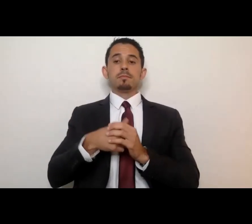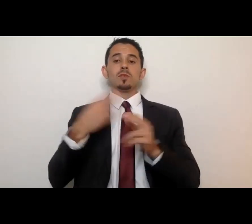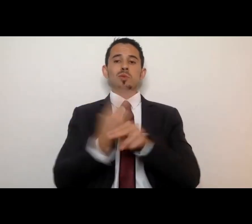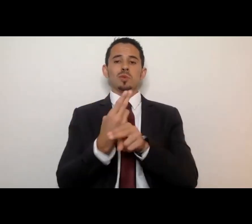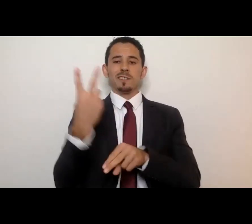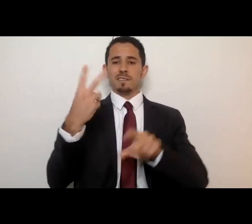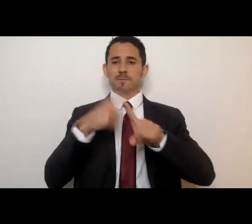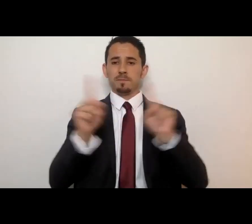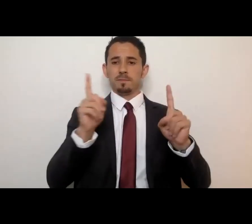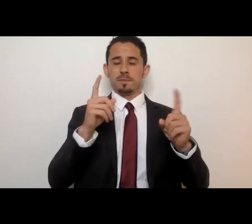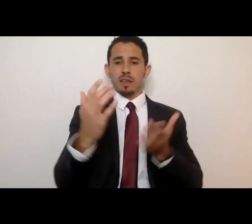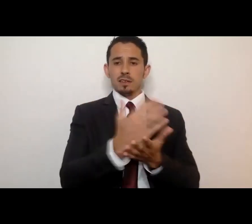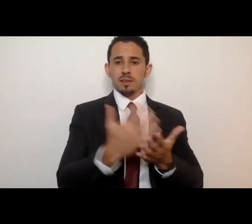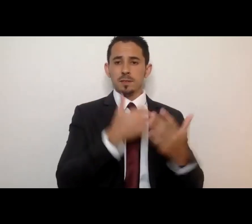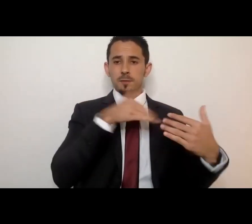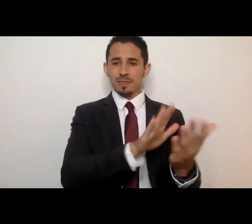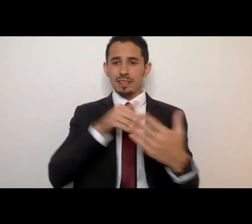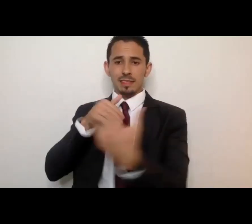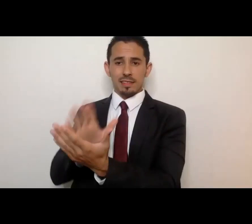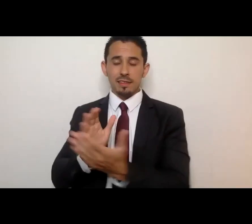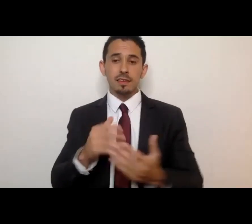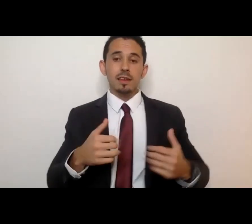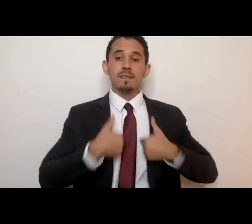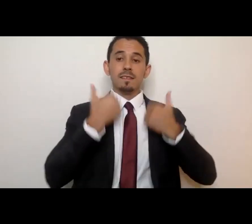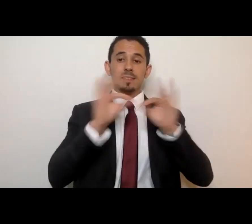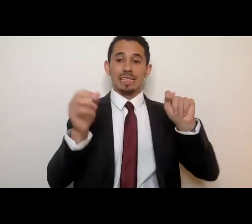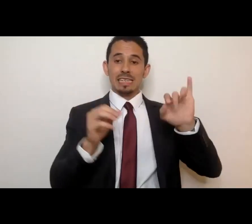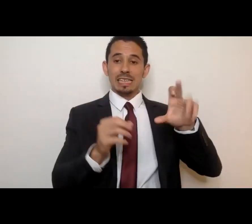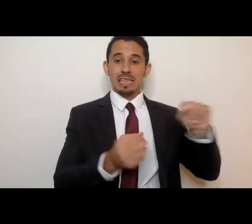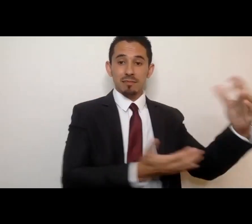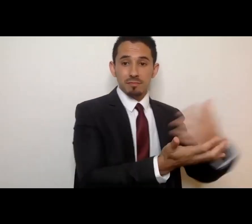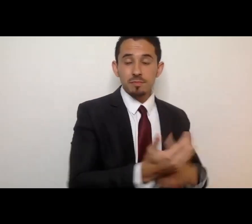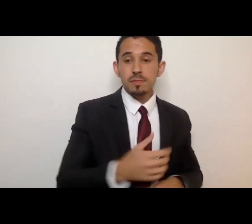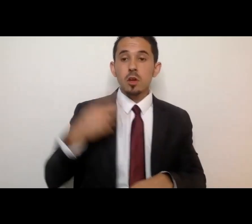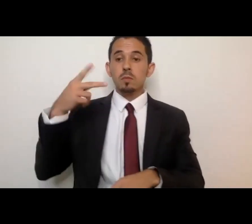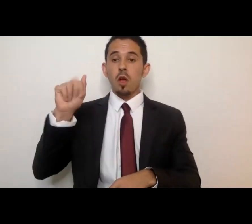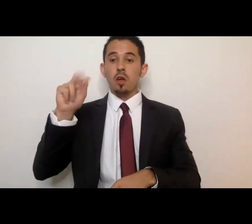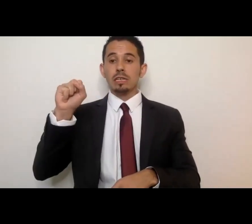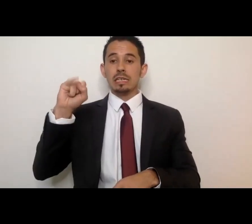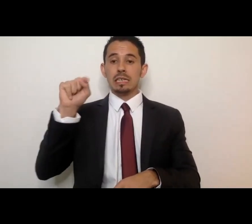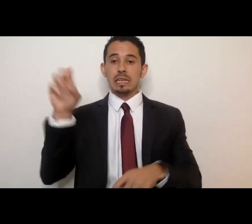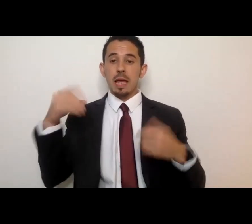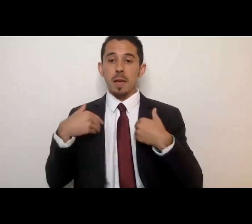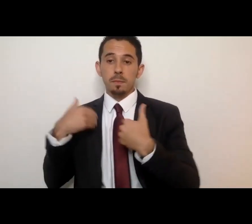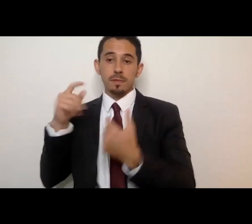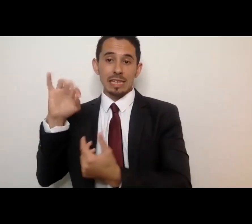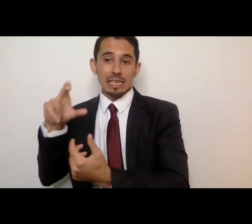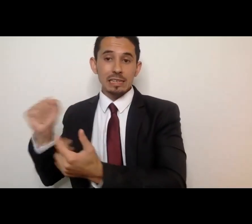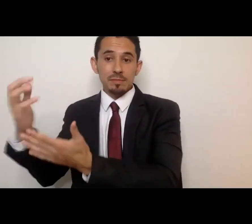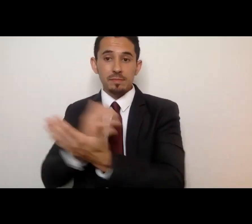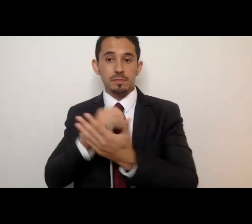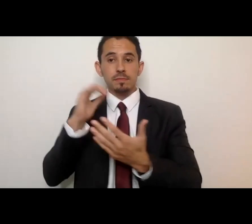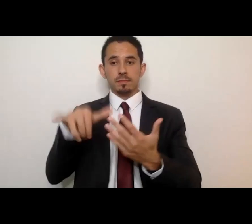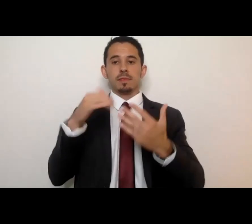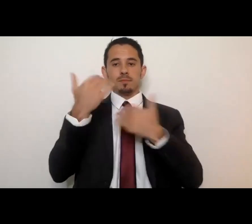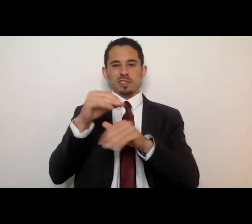The limits to this study are that we use 2 different collection methods for collecting ticks: flagging and dragging, and collecting them from